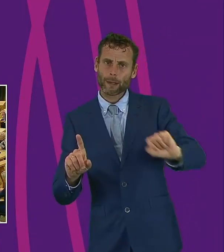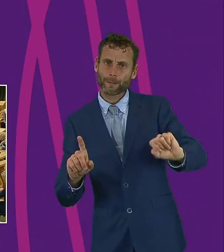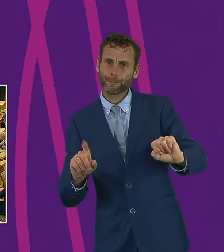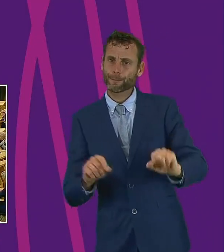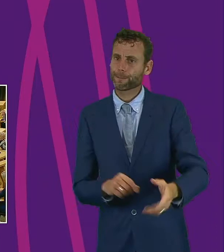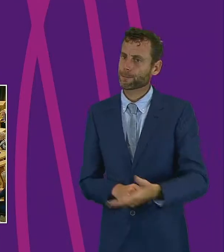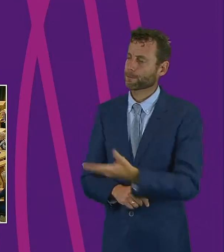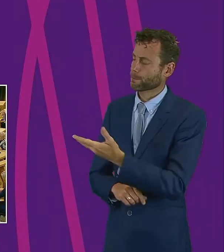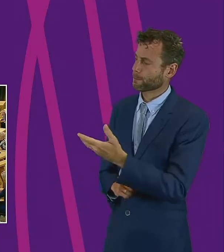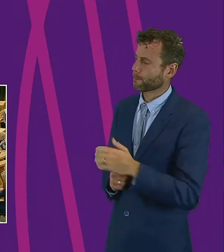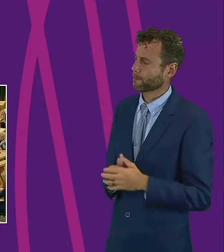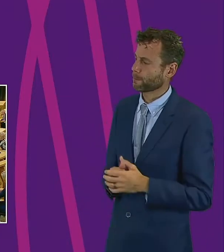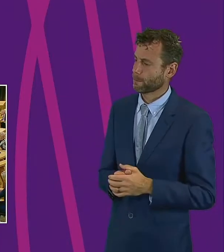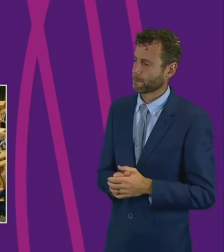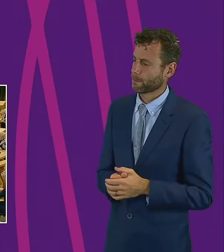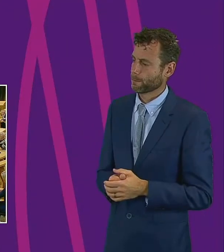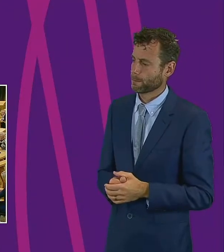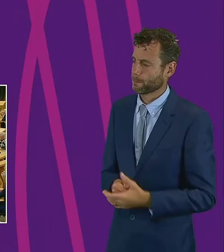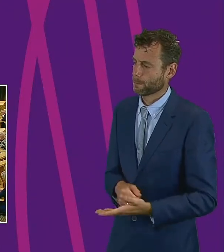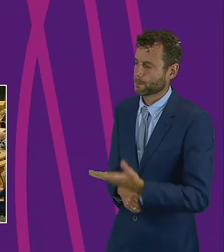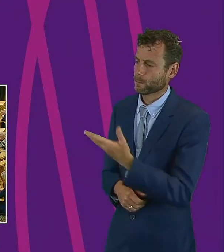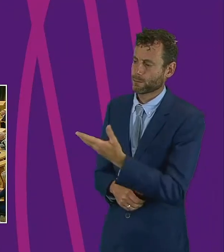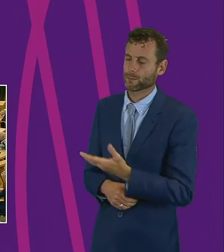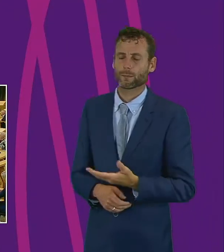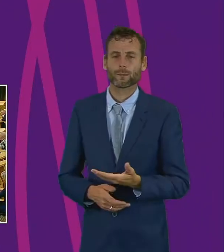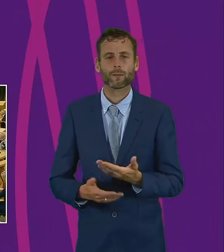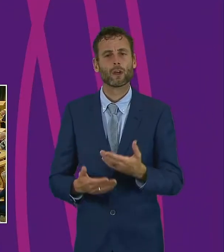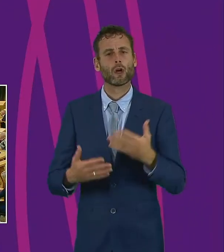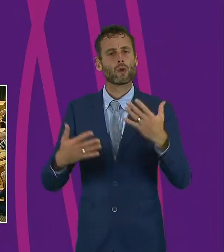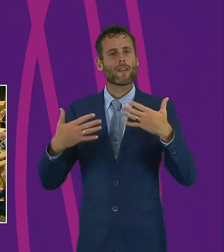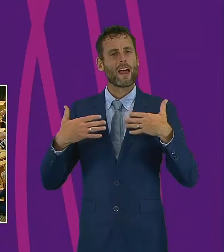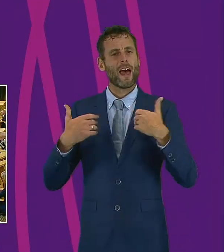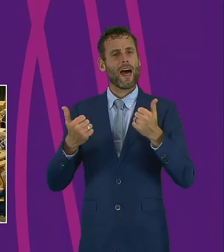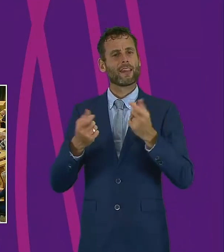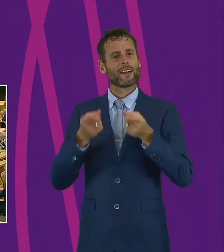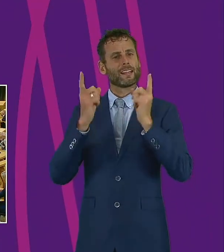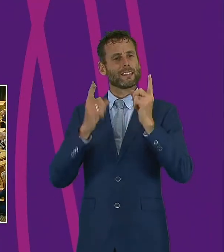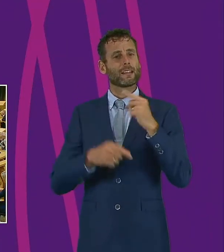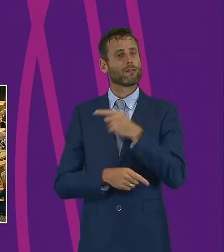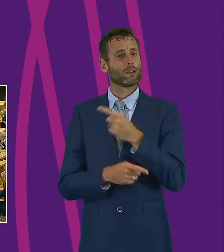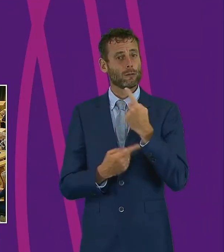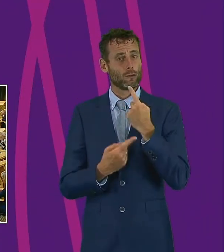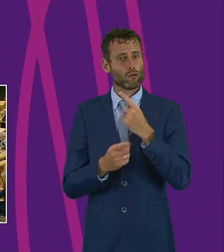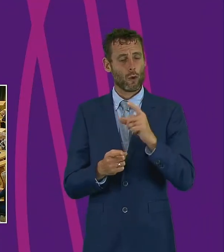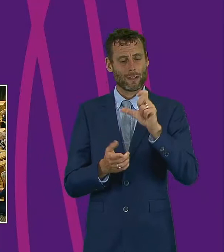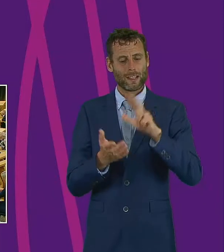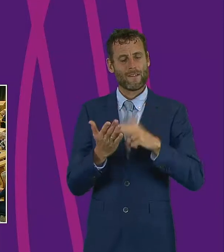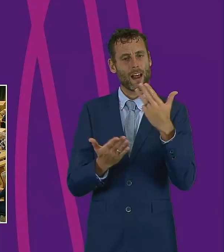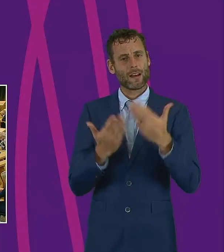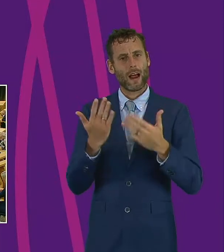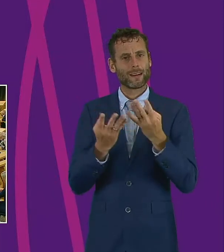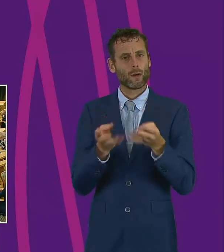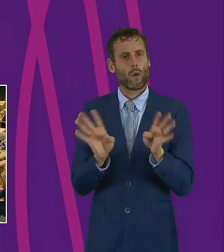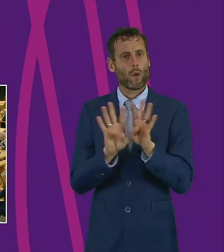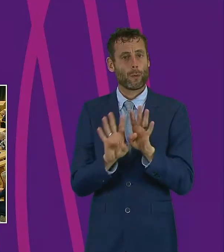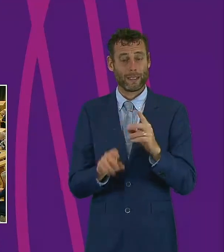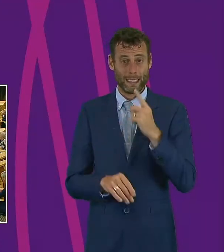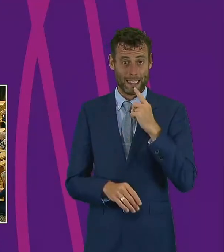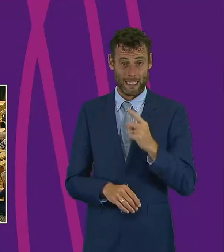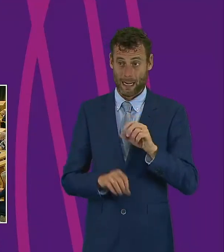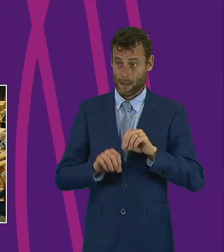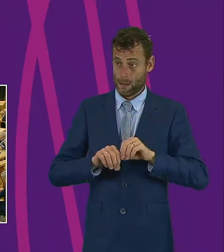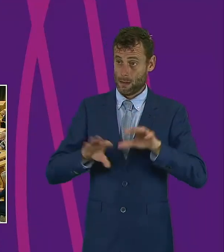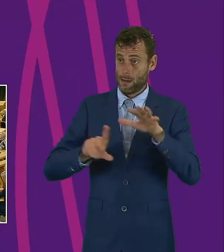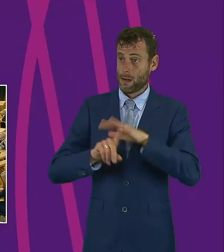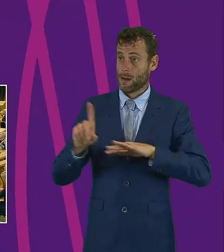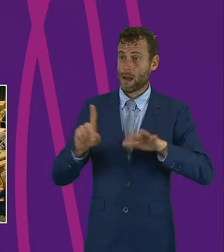followed by Fulton McGregor. Thank you very much. The Health Secretary told the COVID Committee this morning that the prevalence of COVID in